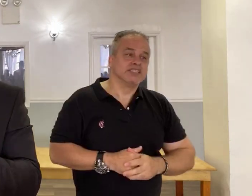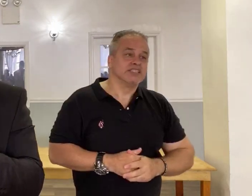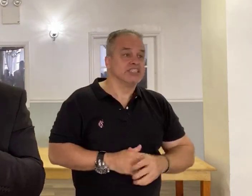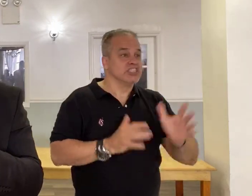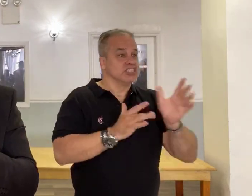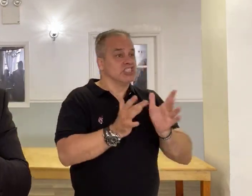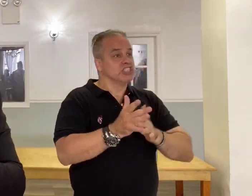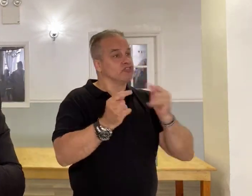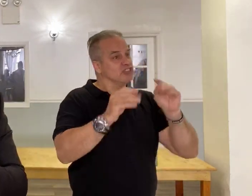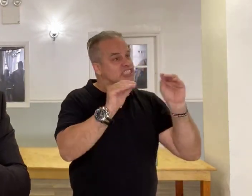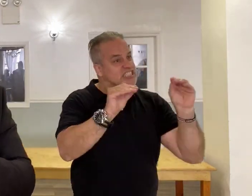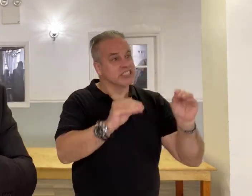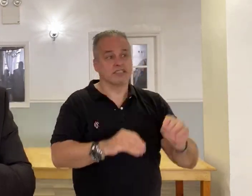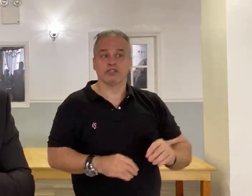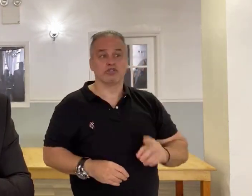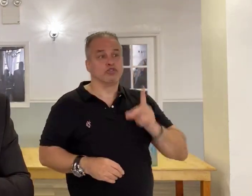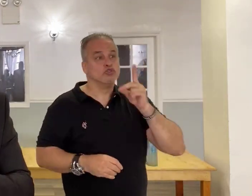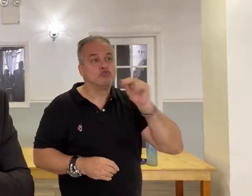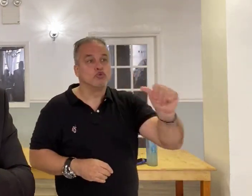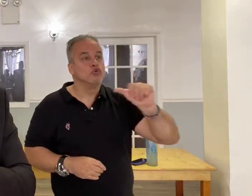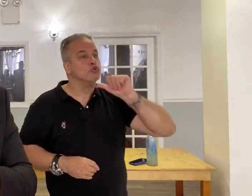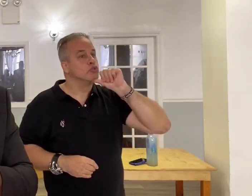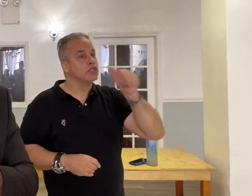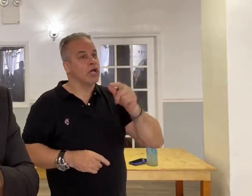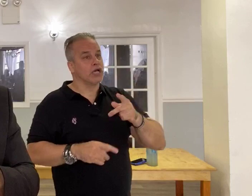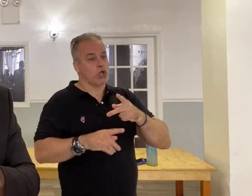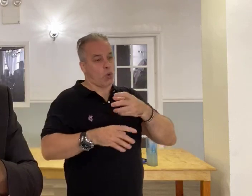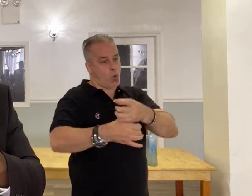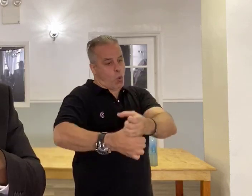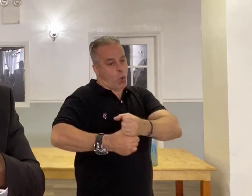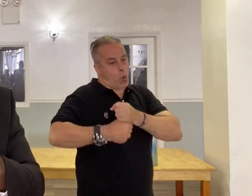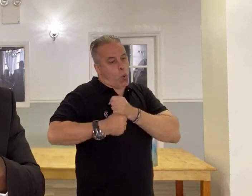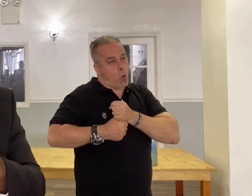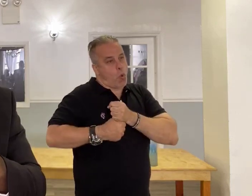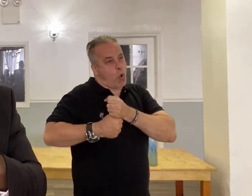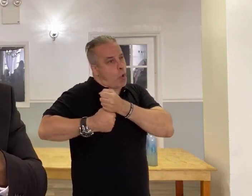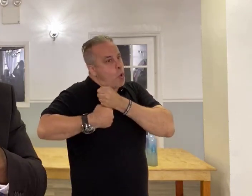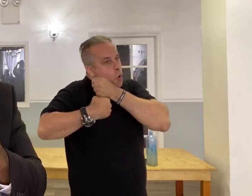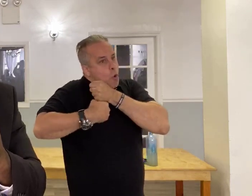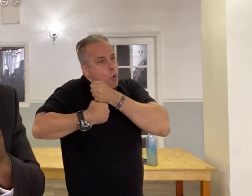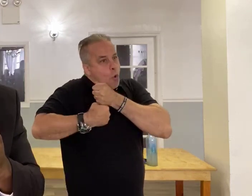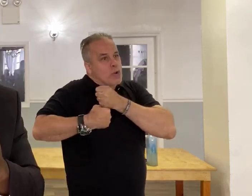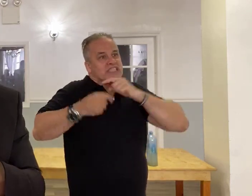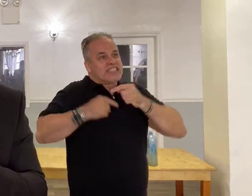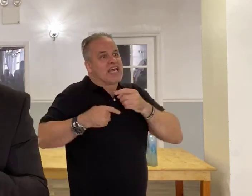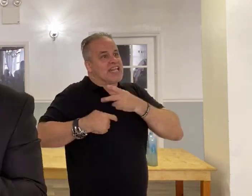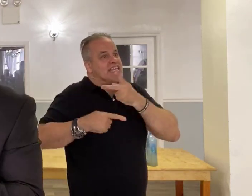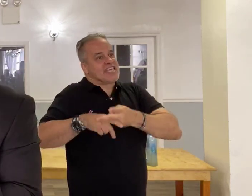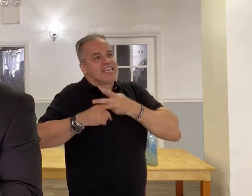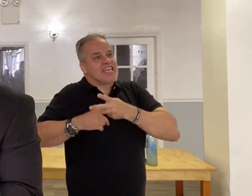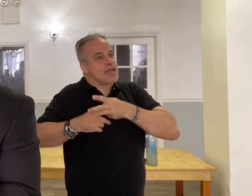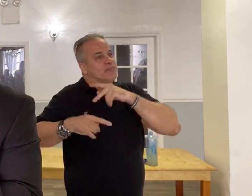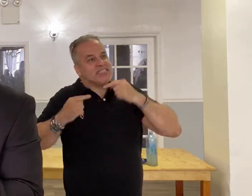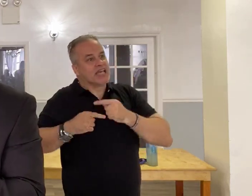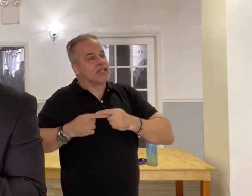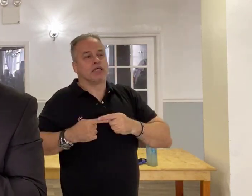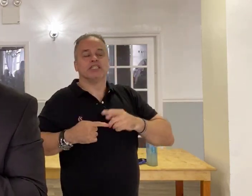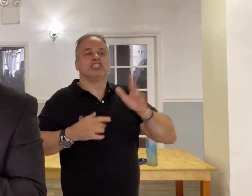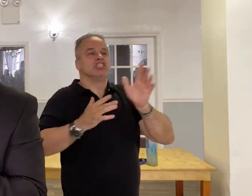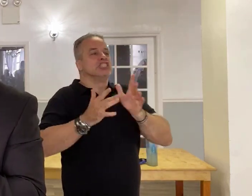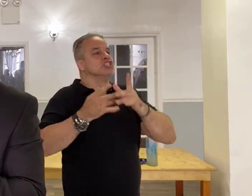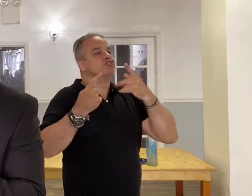life. It is better for you to cut that thing out of your life so that you can serve Christ the way you're supposed